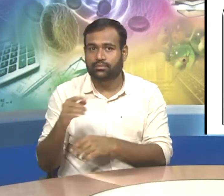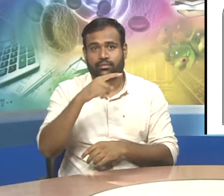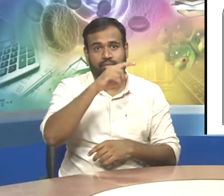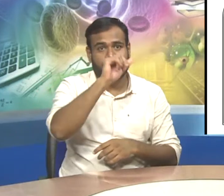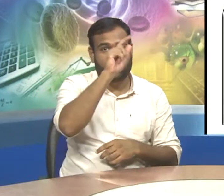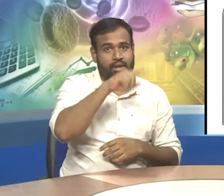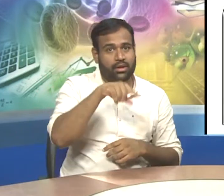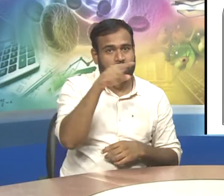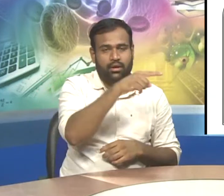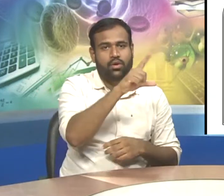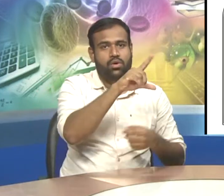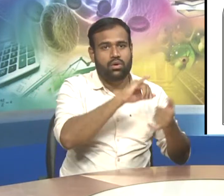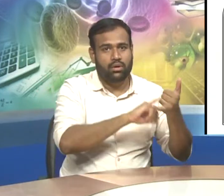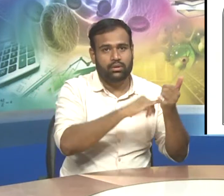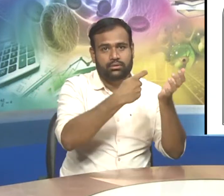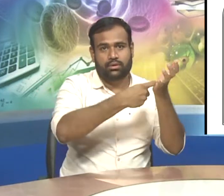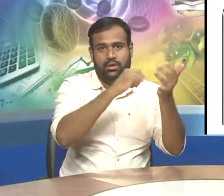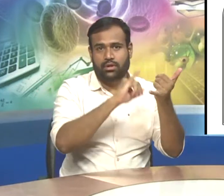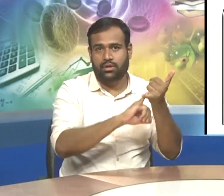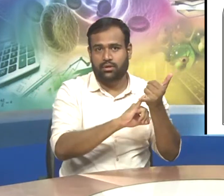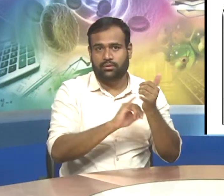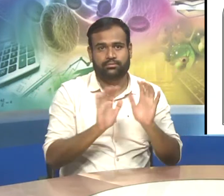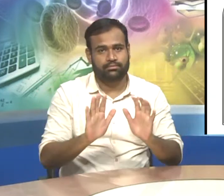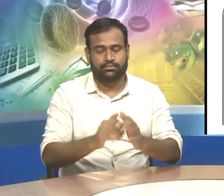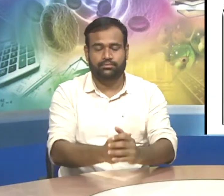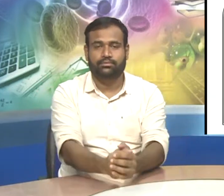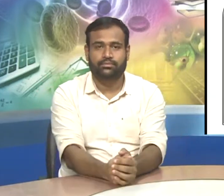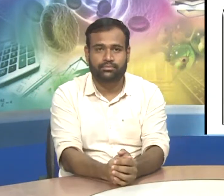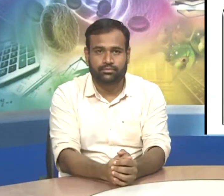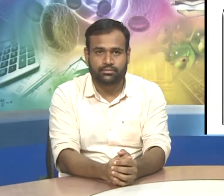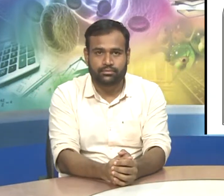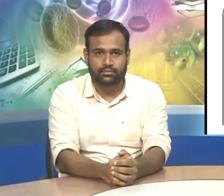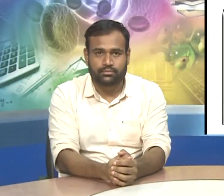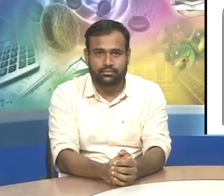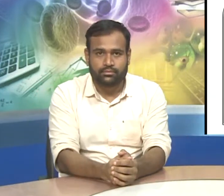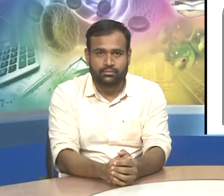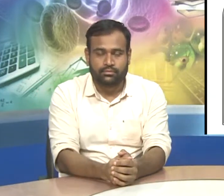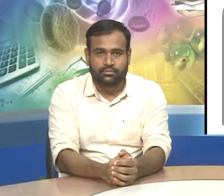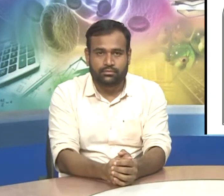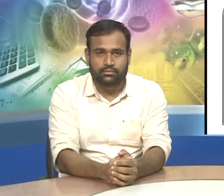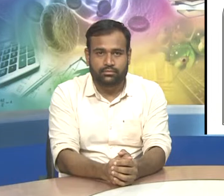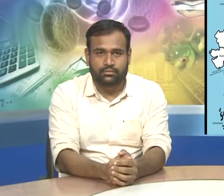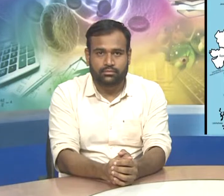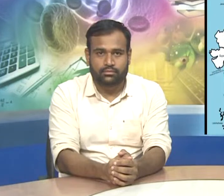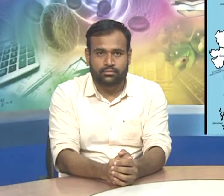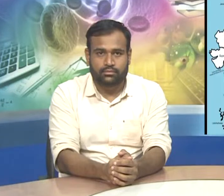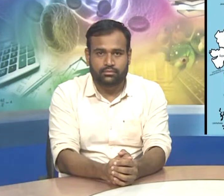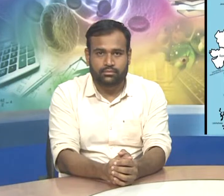So both together makes bicameral system.